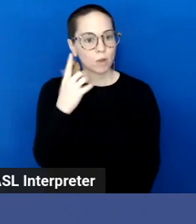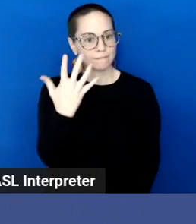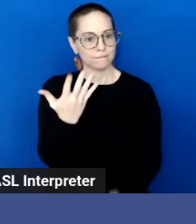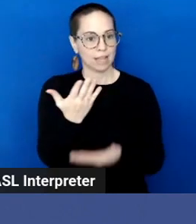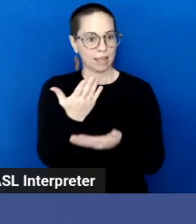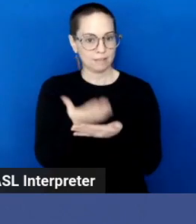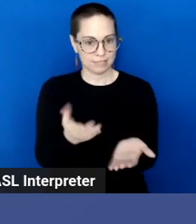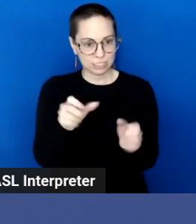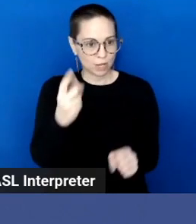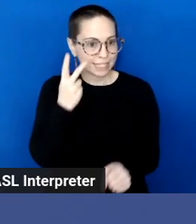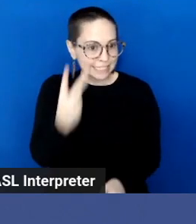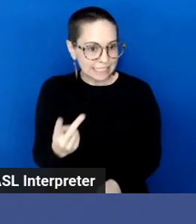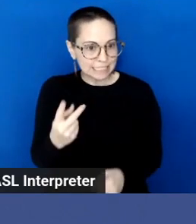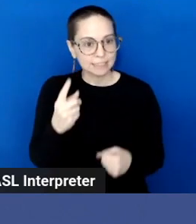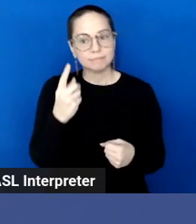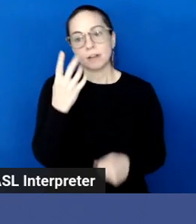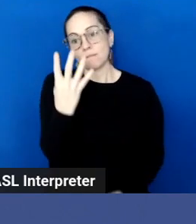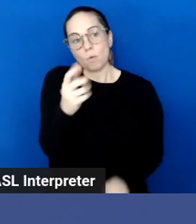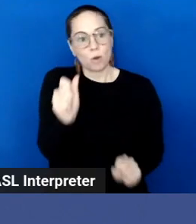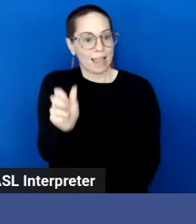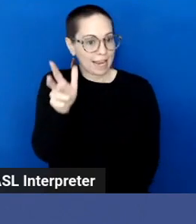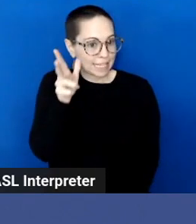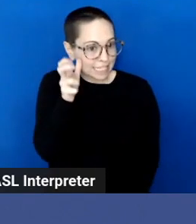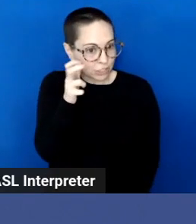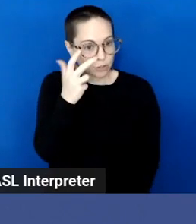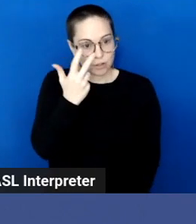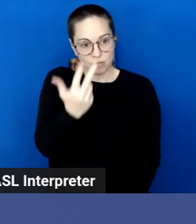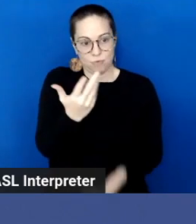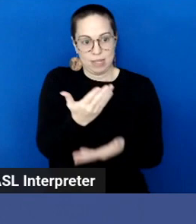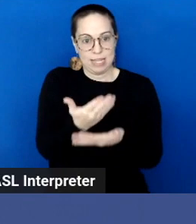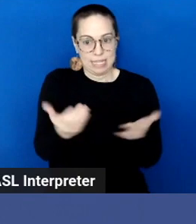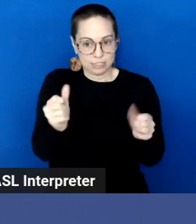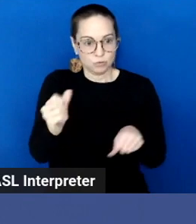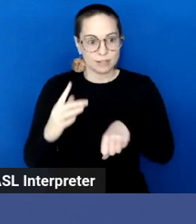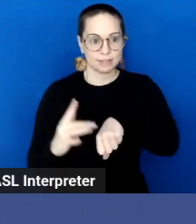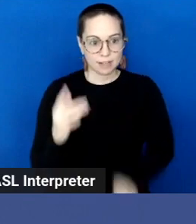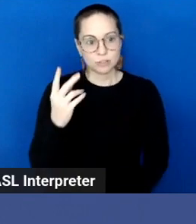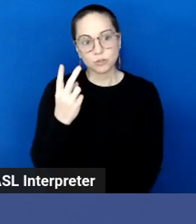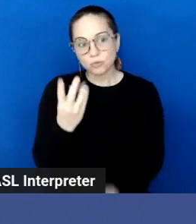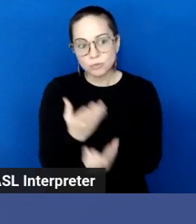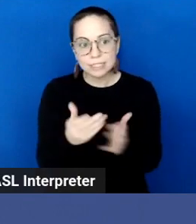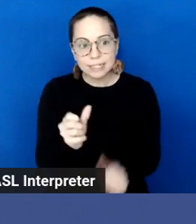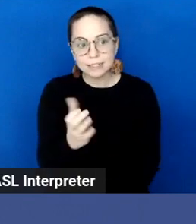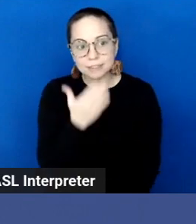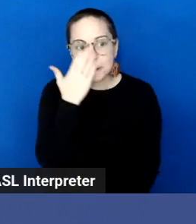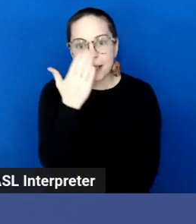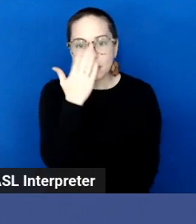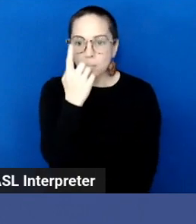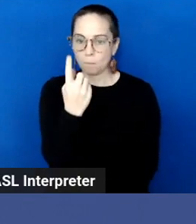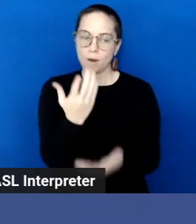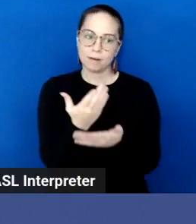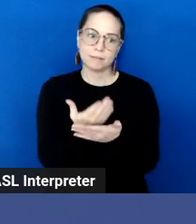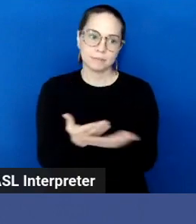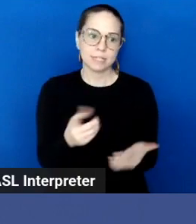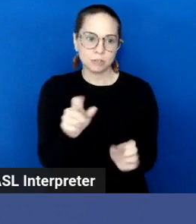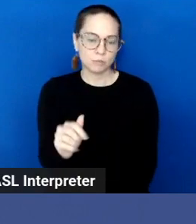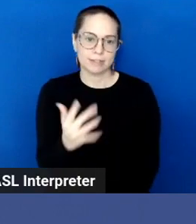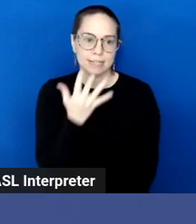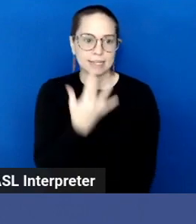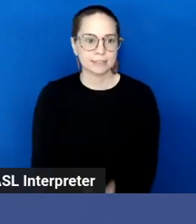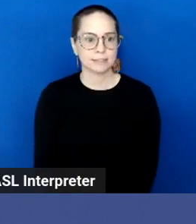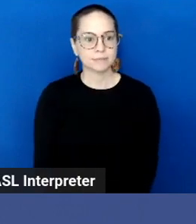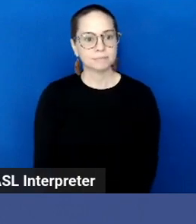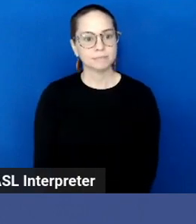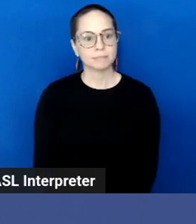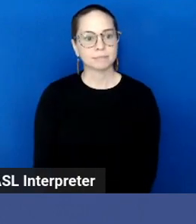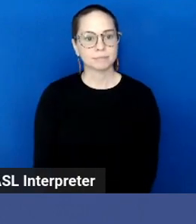see, 4 things you can hear, 3 things you can touch, 2 things you can smell, and 1 thing you can taste.